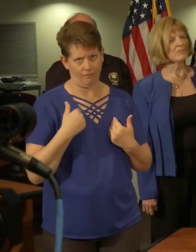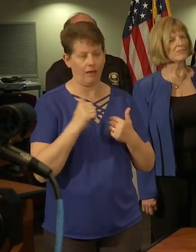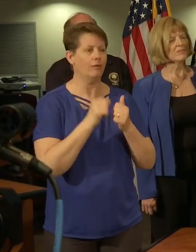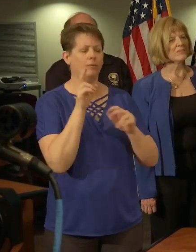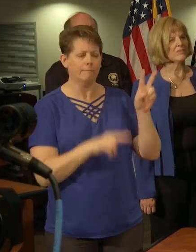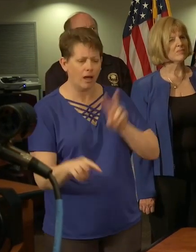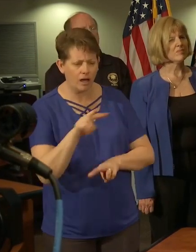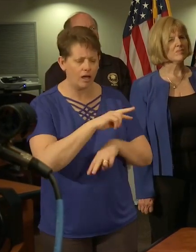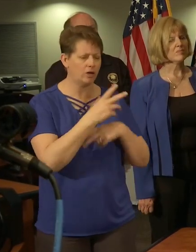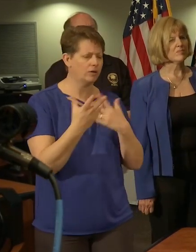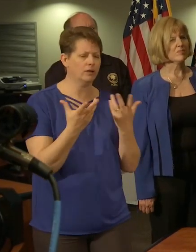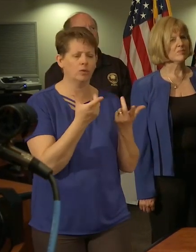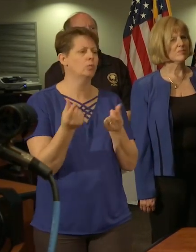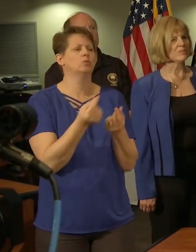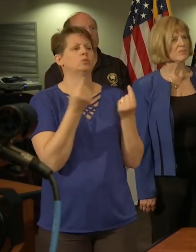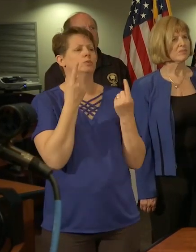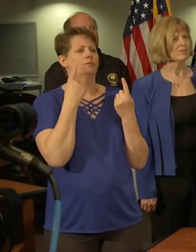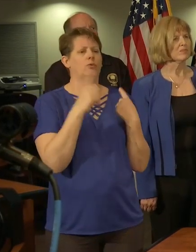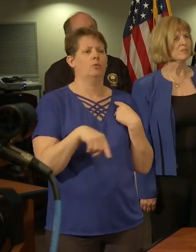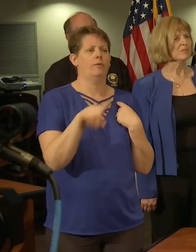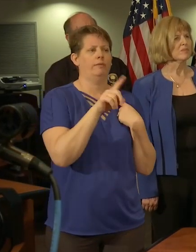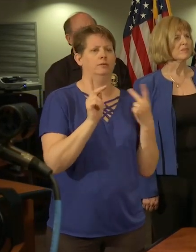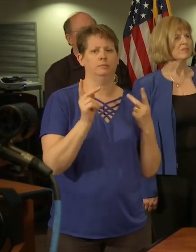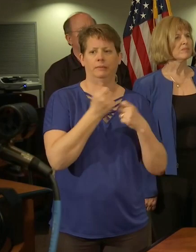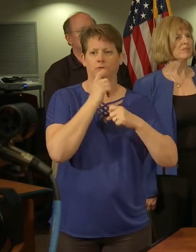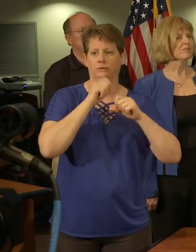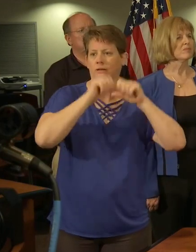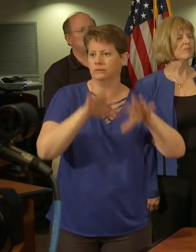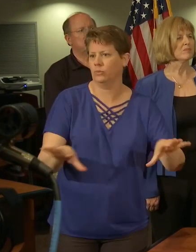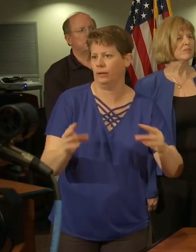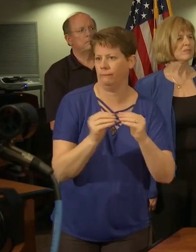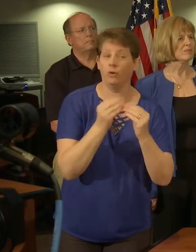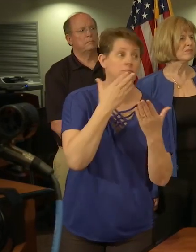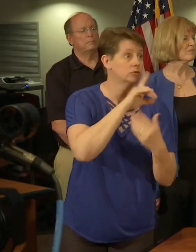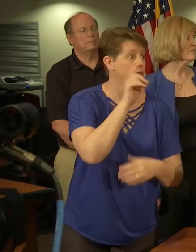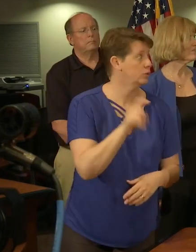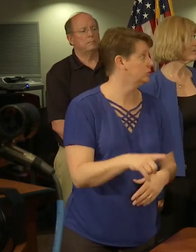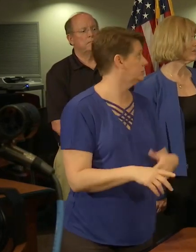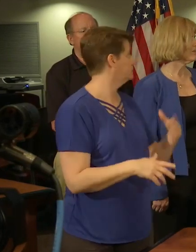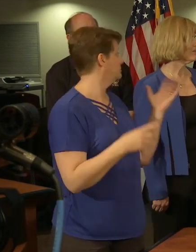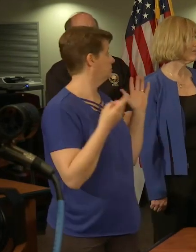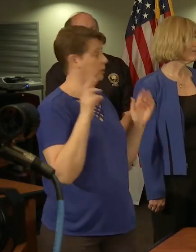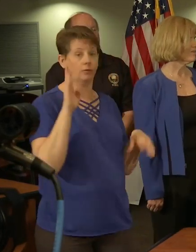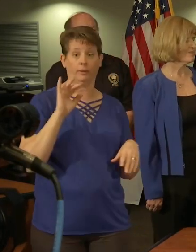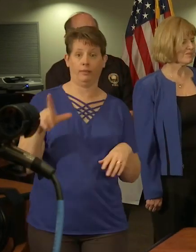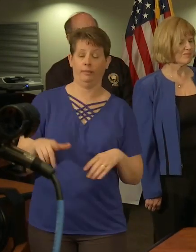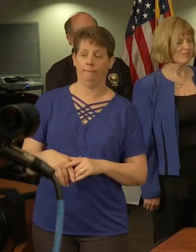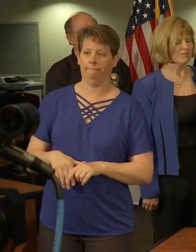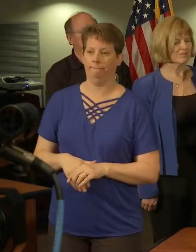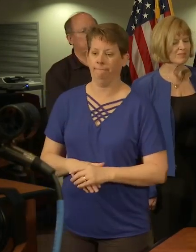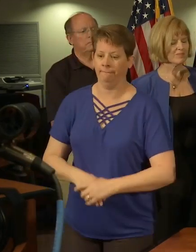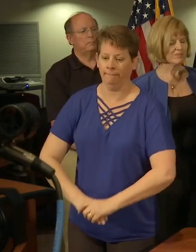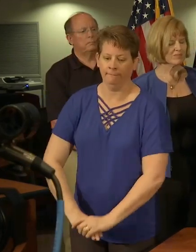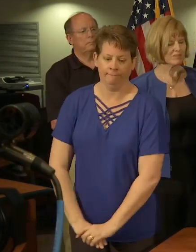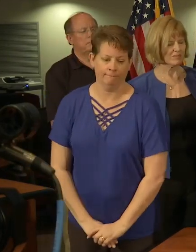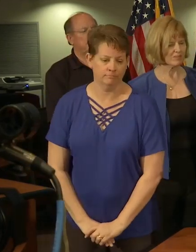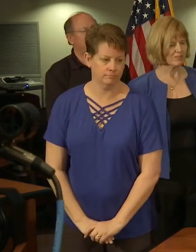monitoring them? What measures are being taken place to make sure it's not spreading further? Good question. Dr. Bell?